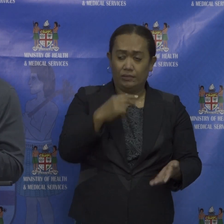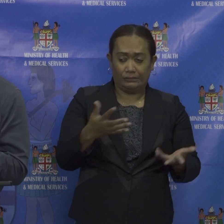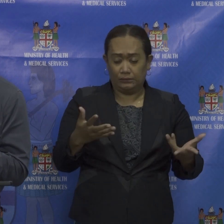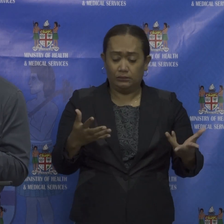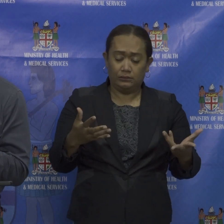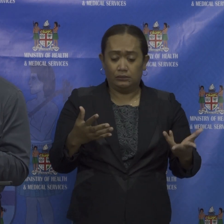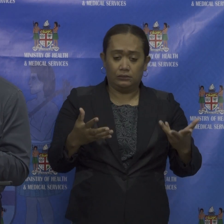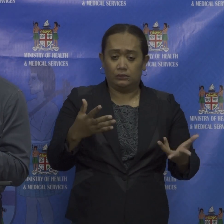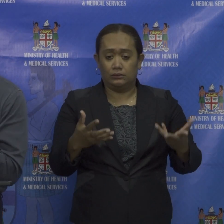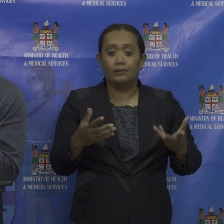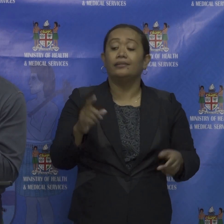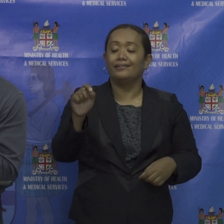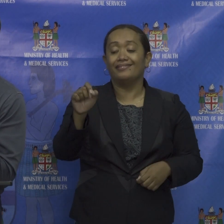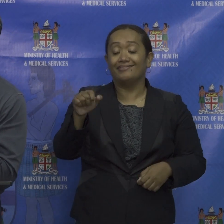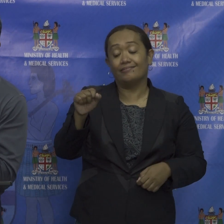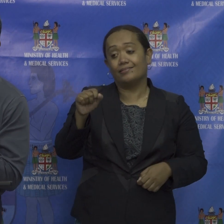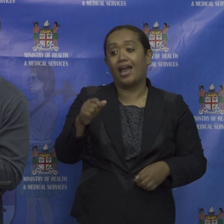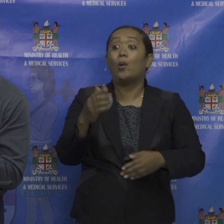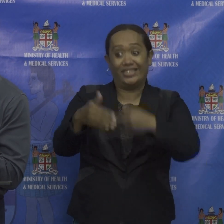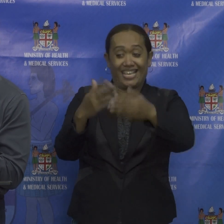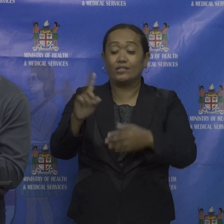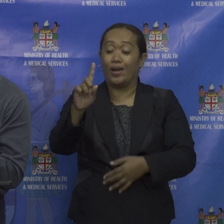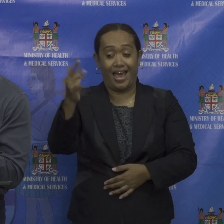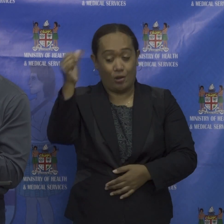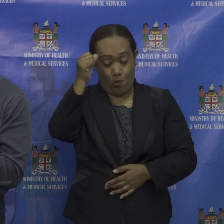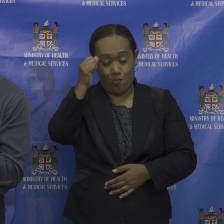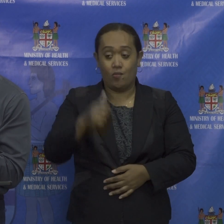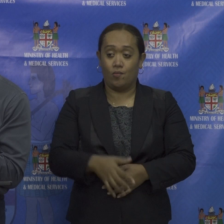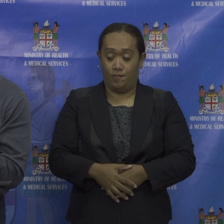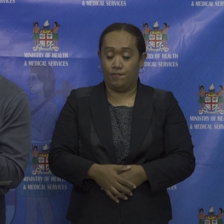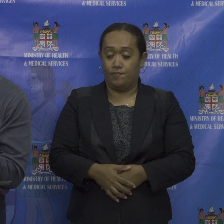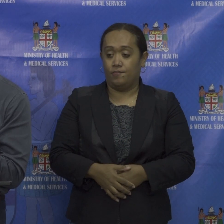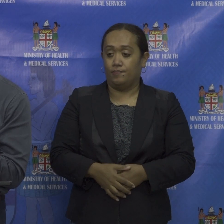Yeah, I mean, I can only discuss what I know.